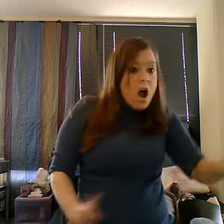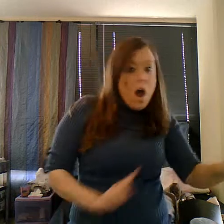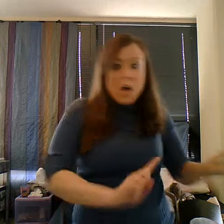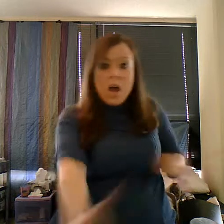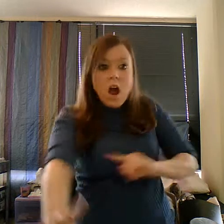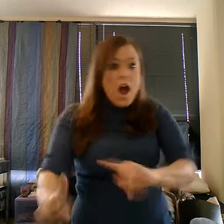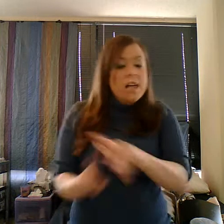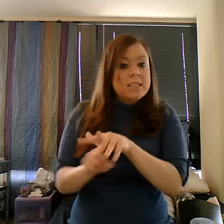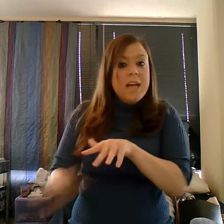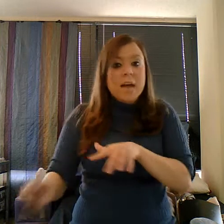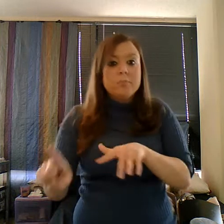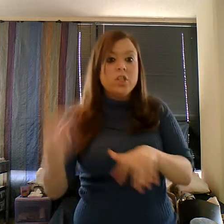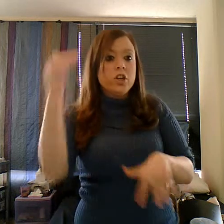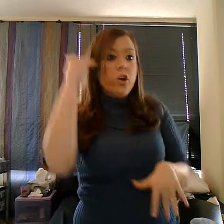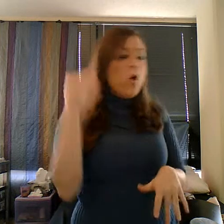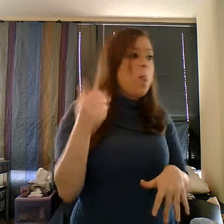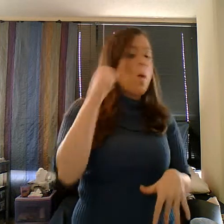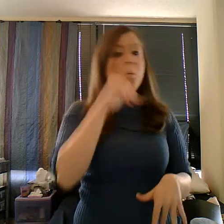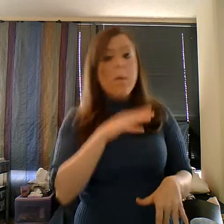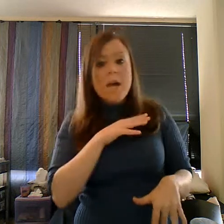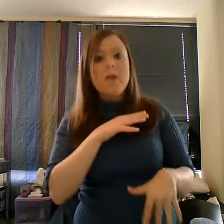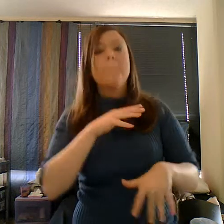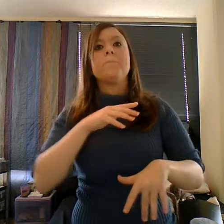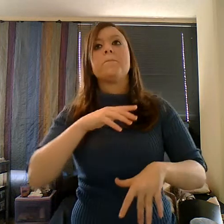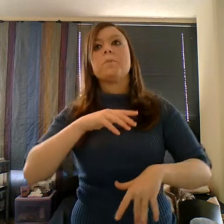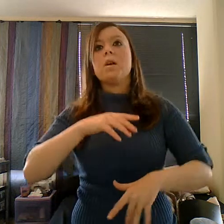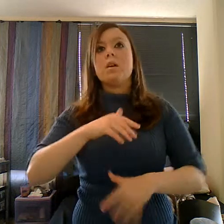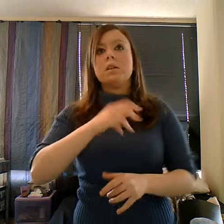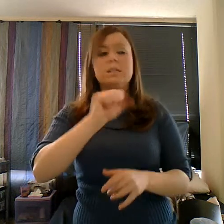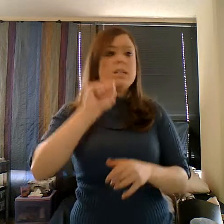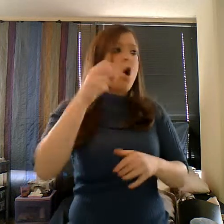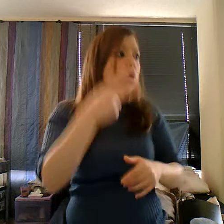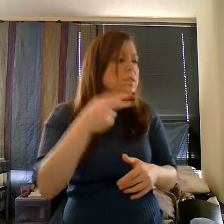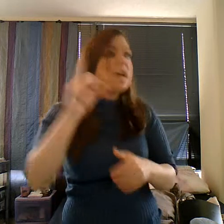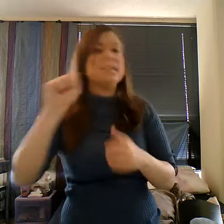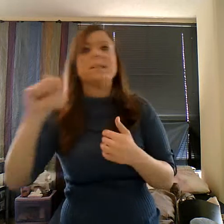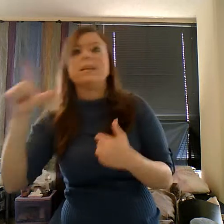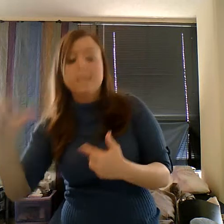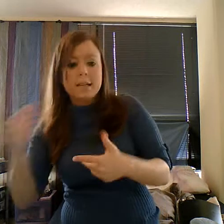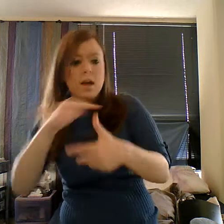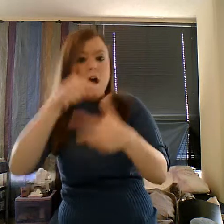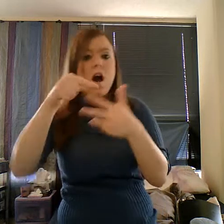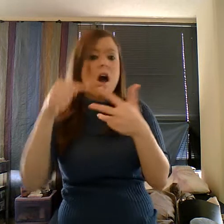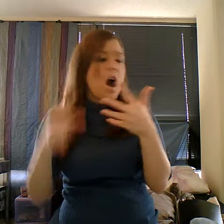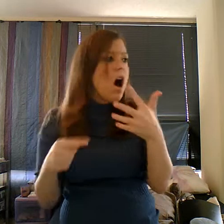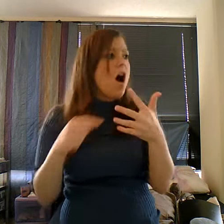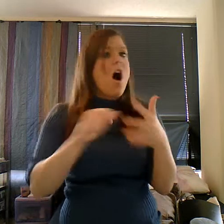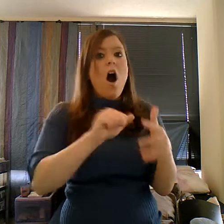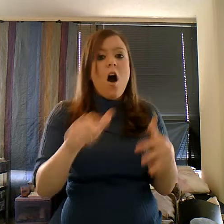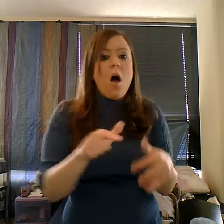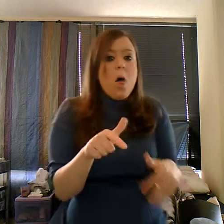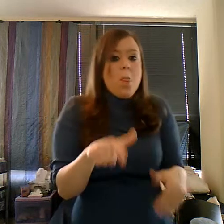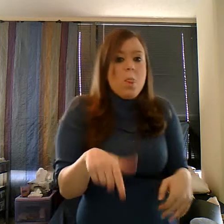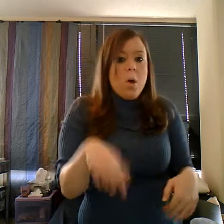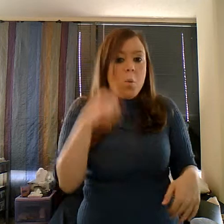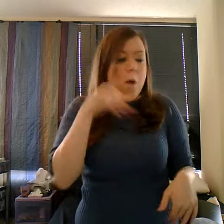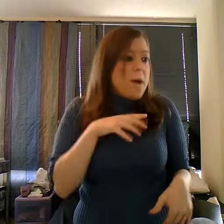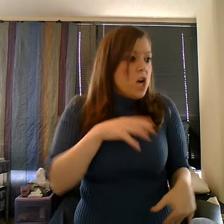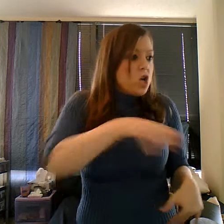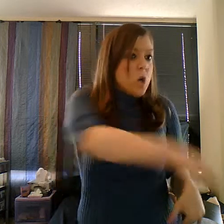the Hottentot Skelinkin lot, and the woman jumped up and grabbed her pot and ran home as fast as she could go. So the woodcutter took the cat, stitched